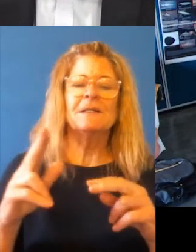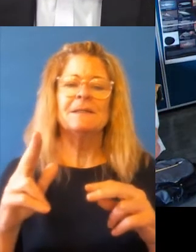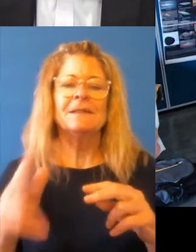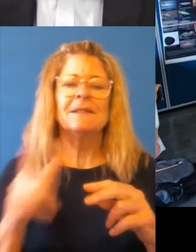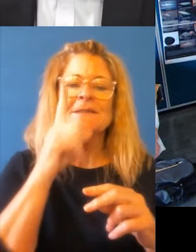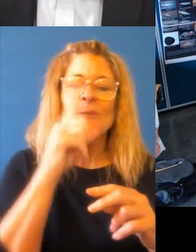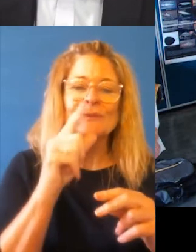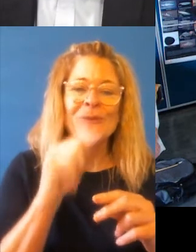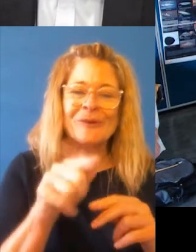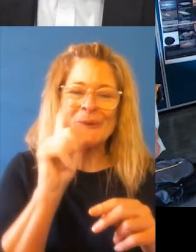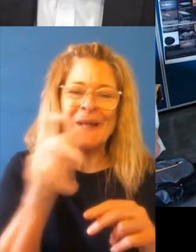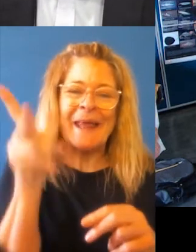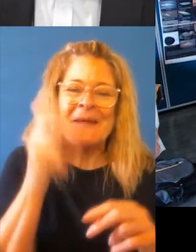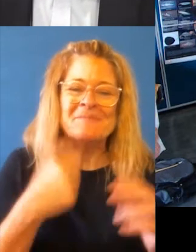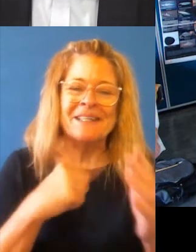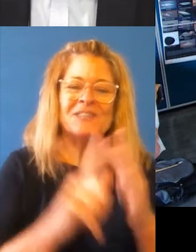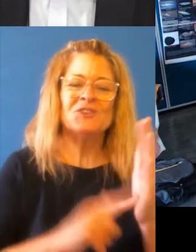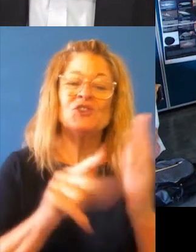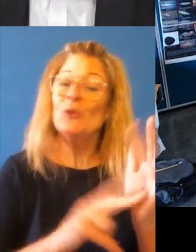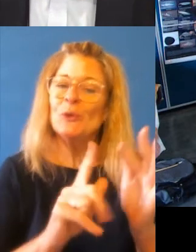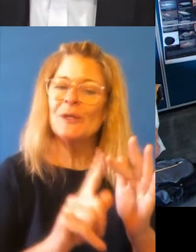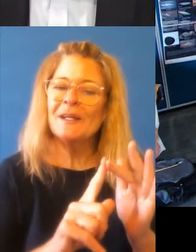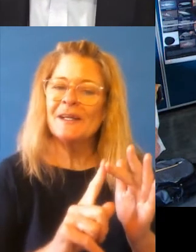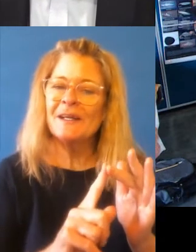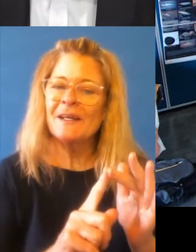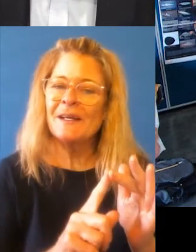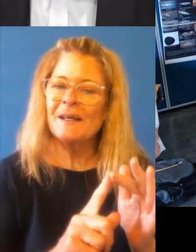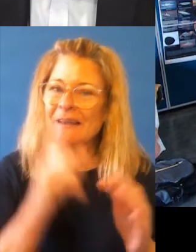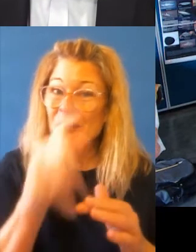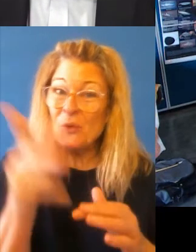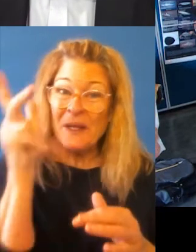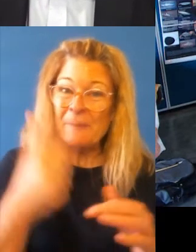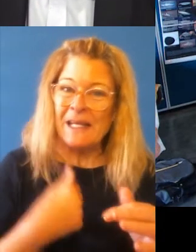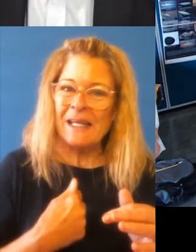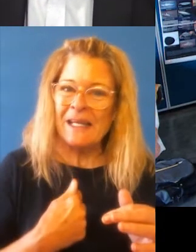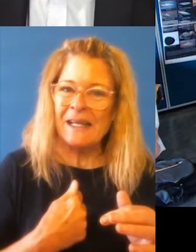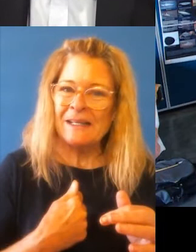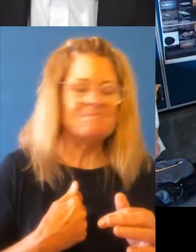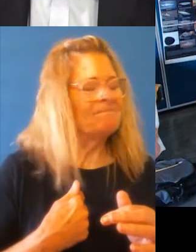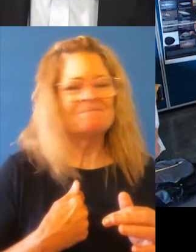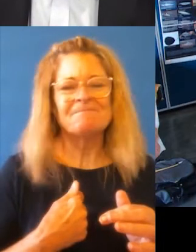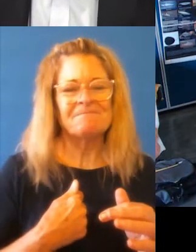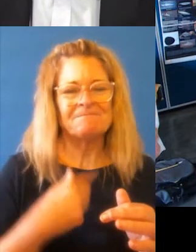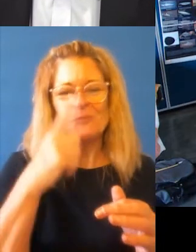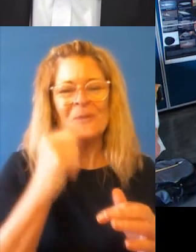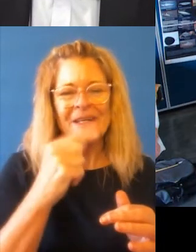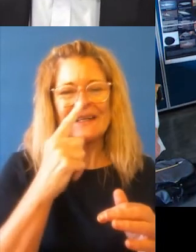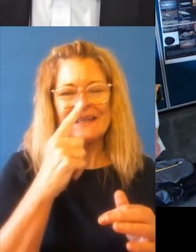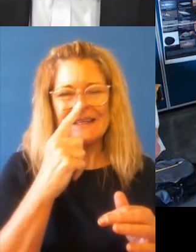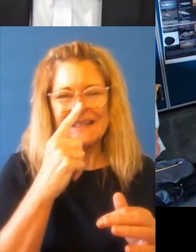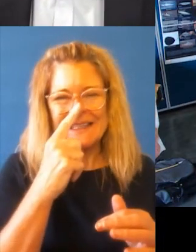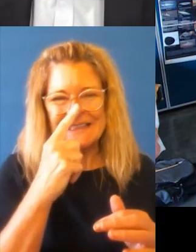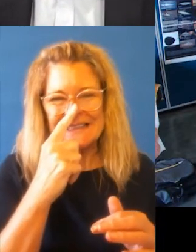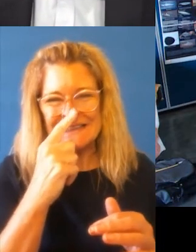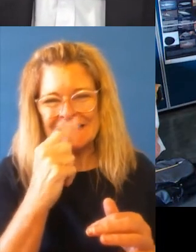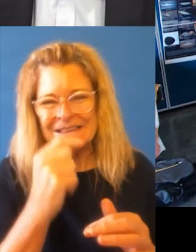hear me, June? You, Dan, can you hear me? We can. The internet